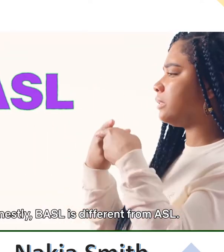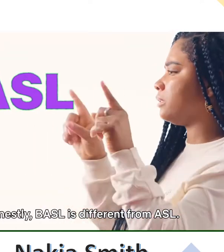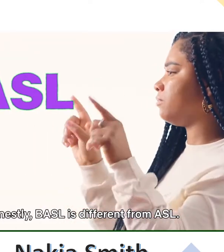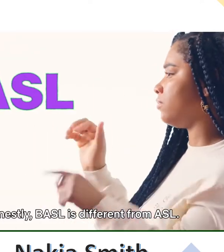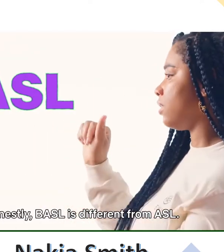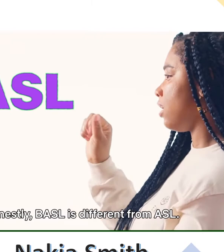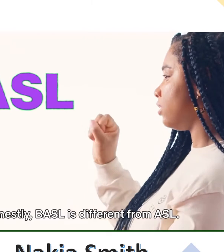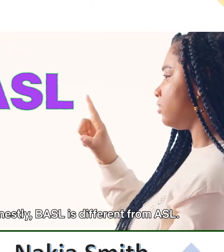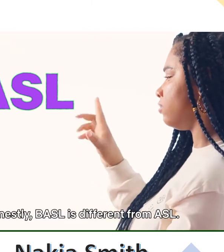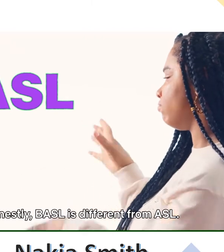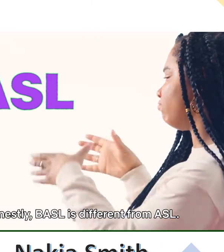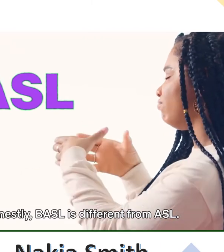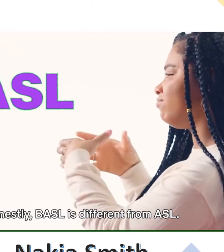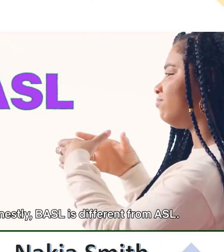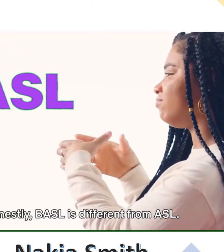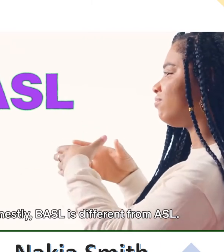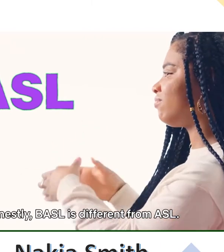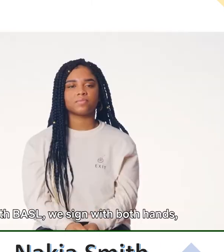A-S-L.